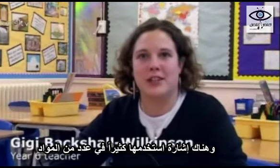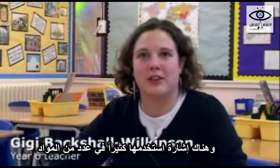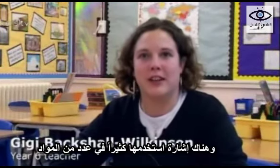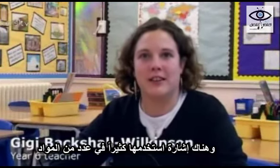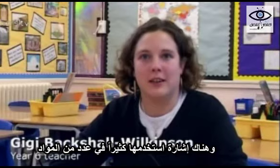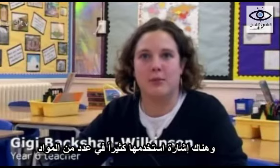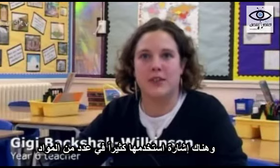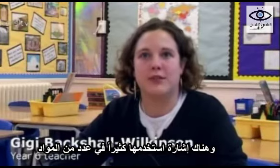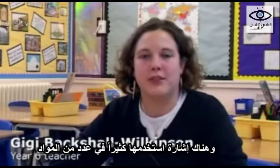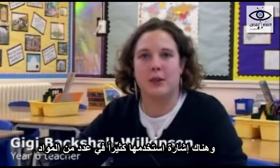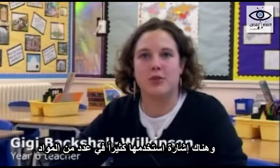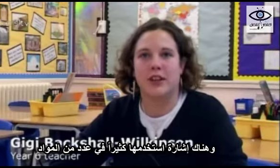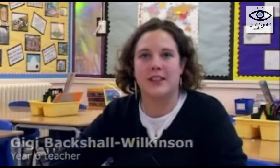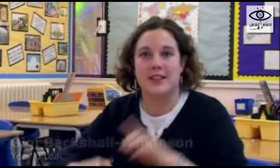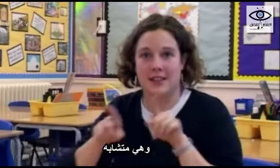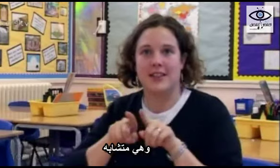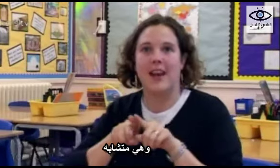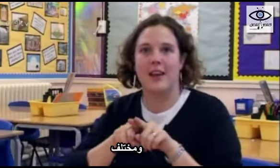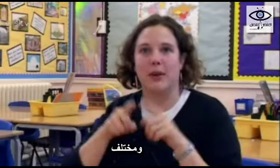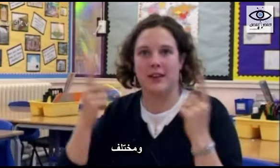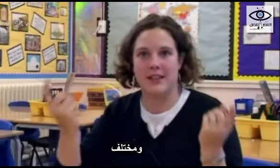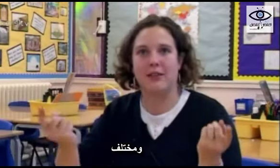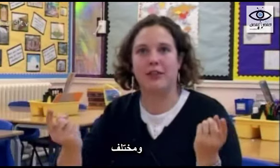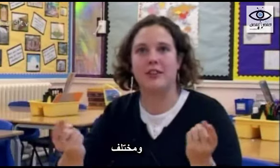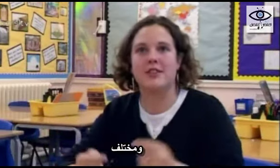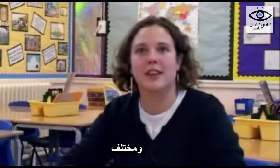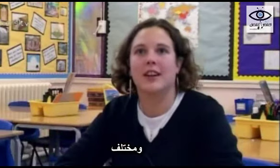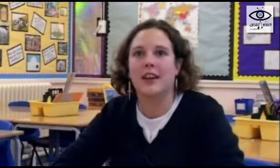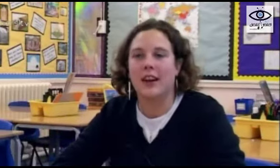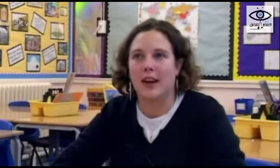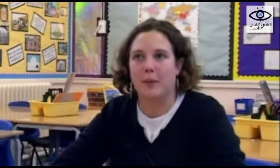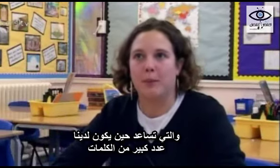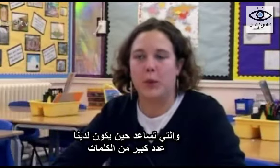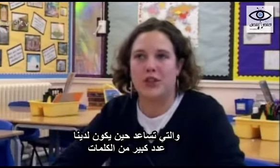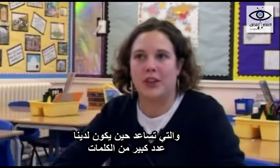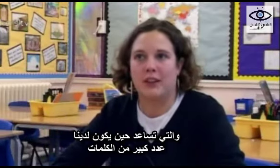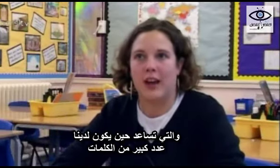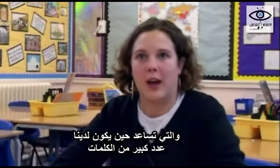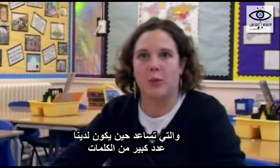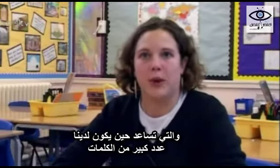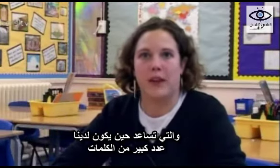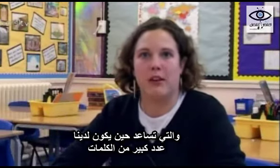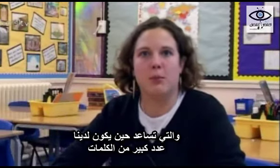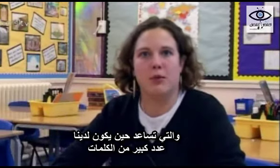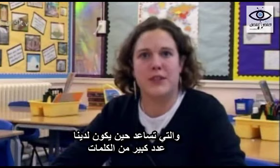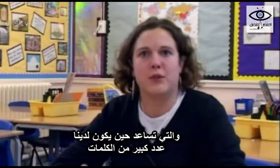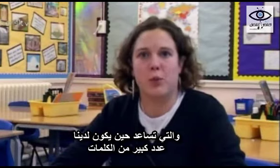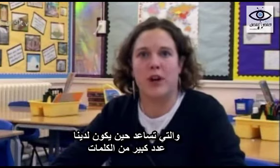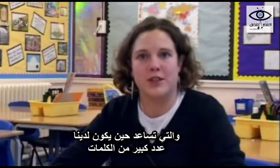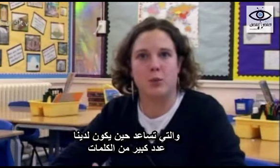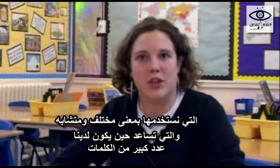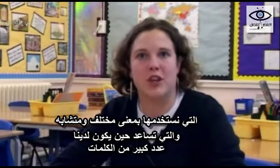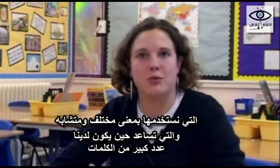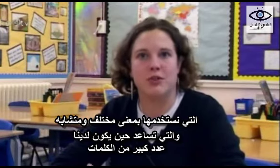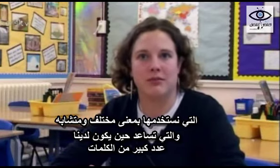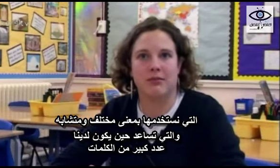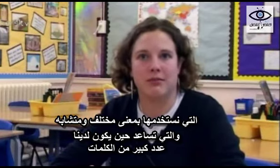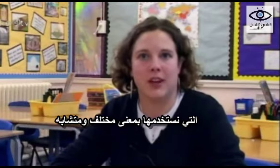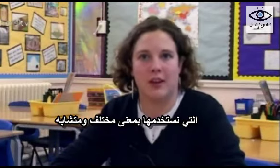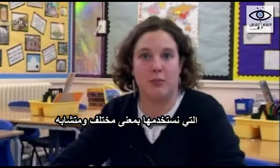a lot in a number of different subjects is the same and different, which can help when there are a number of different words that we use